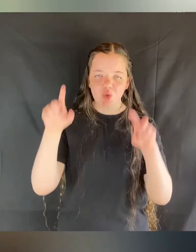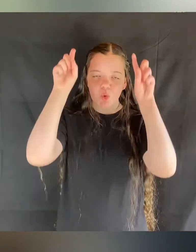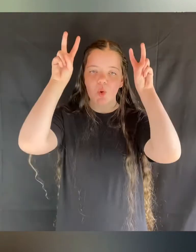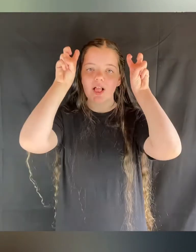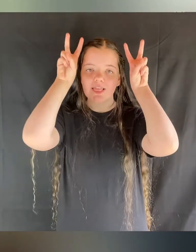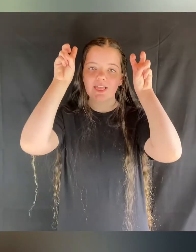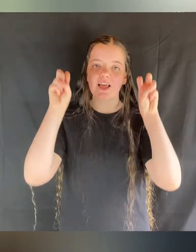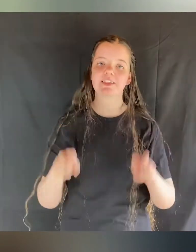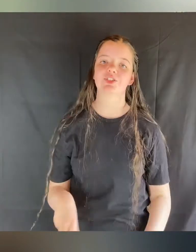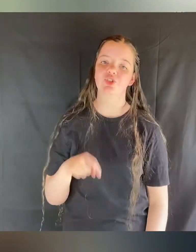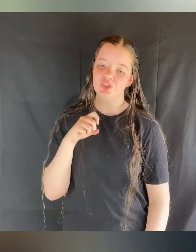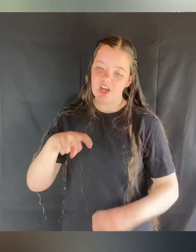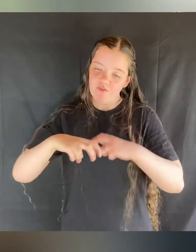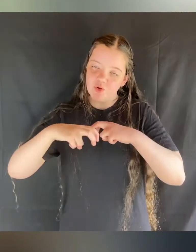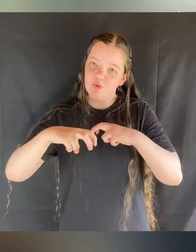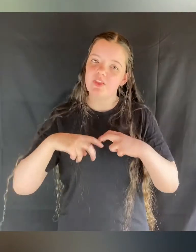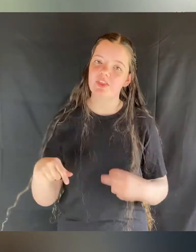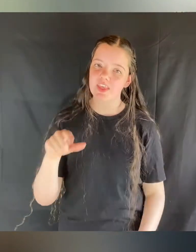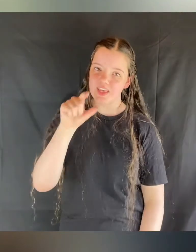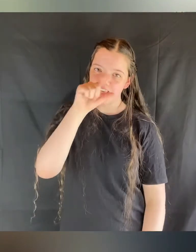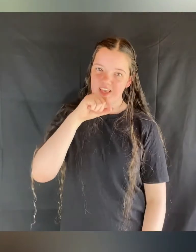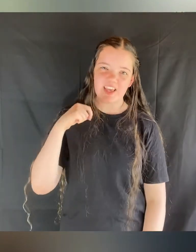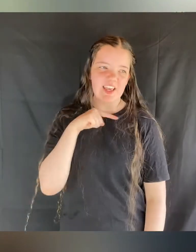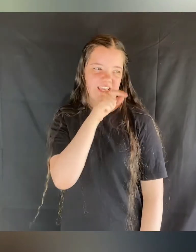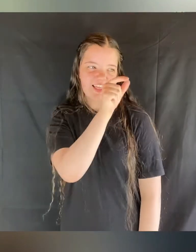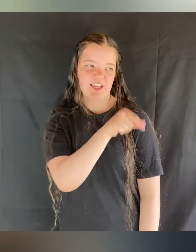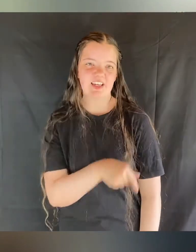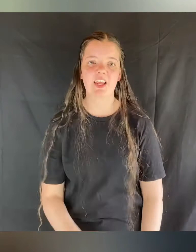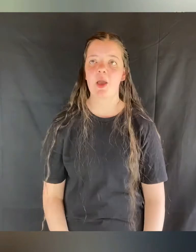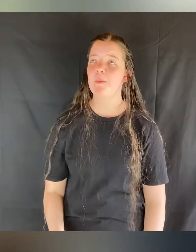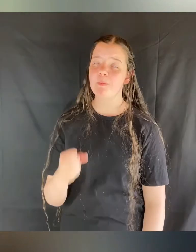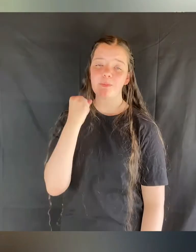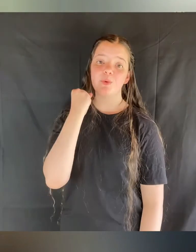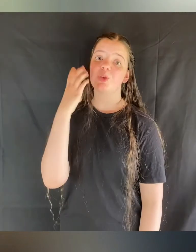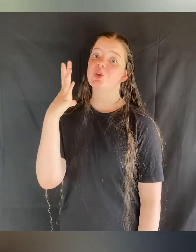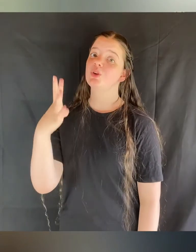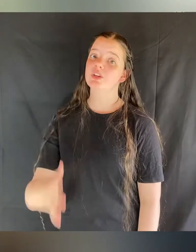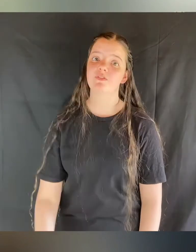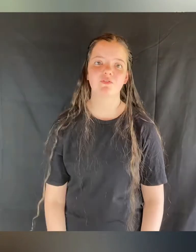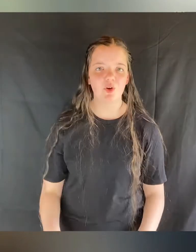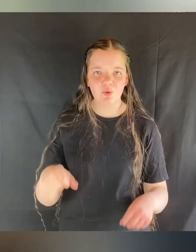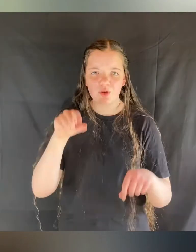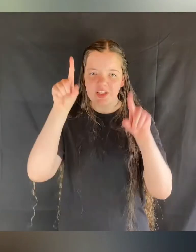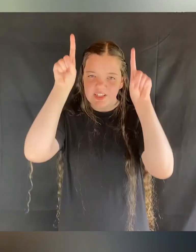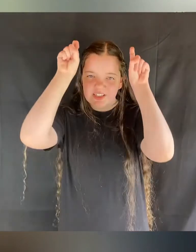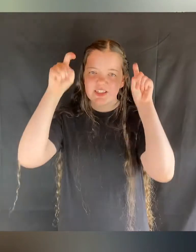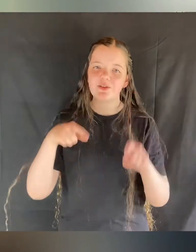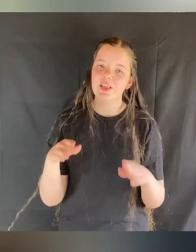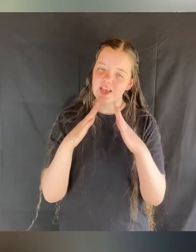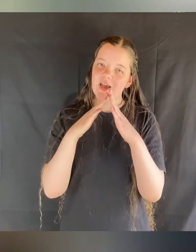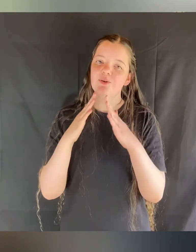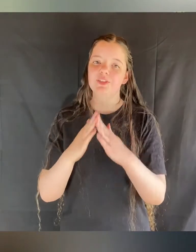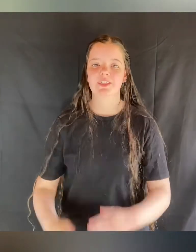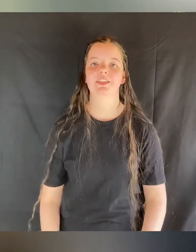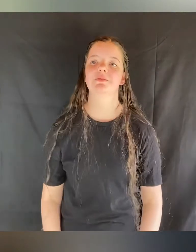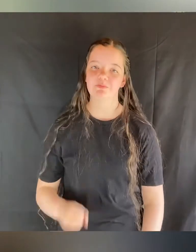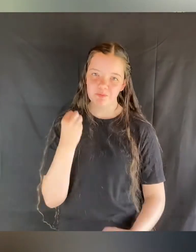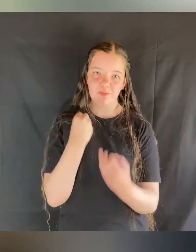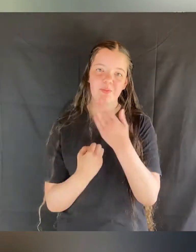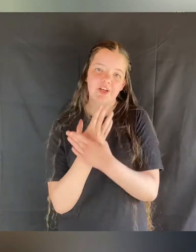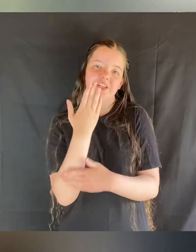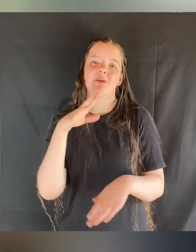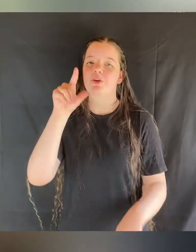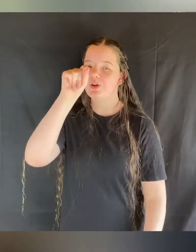travelled with the alien, and really very soon, beautiful snail-like houses sprouted up around the moon.